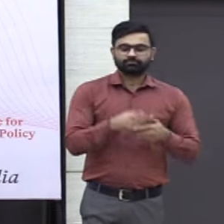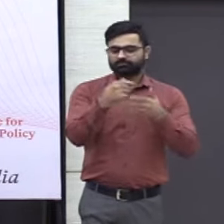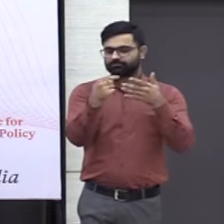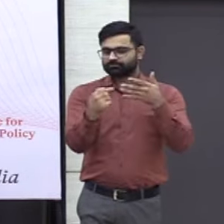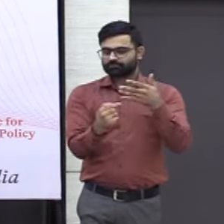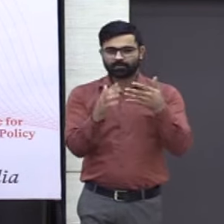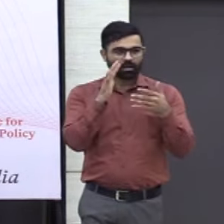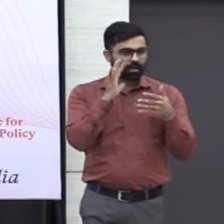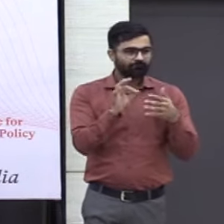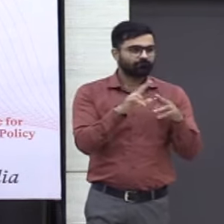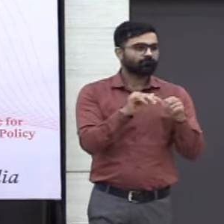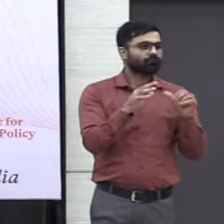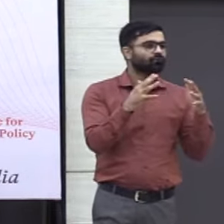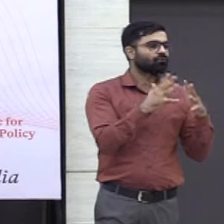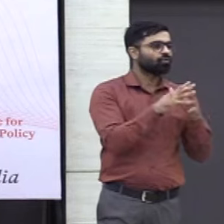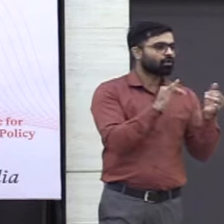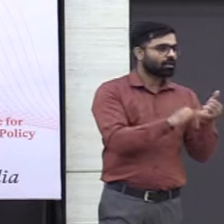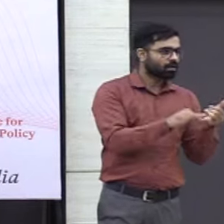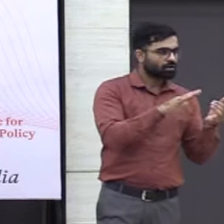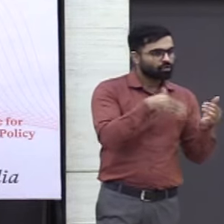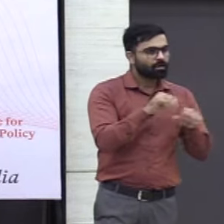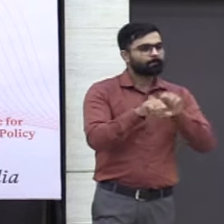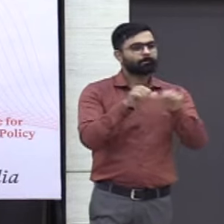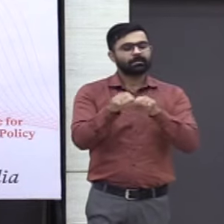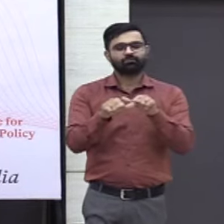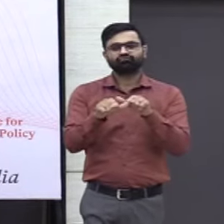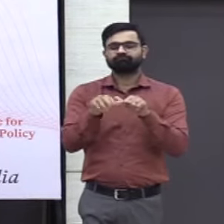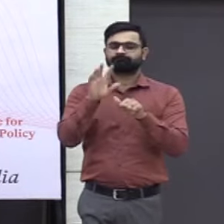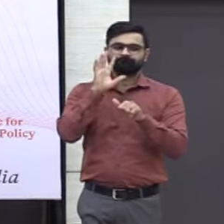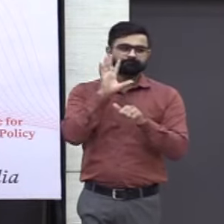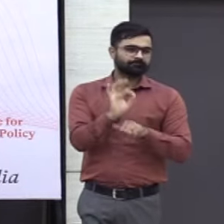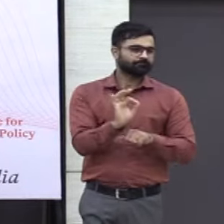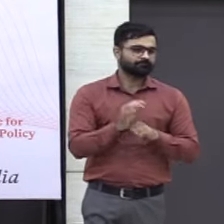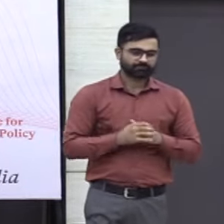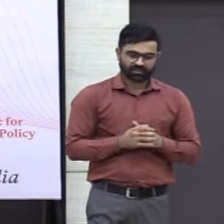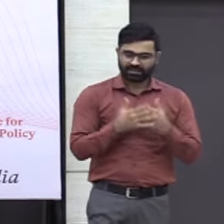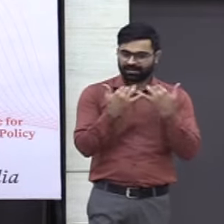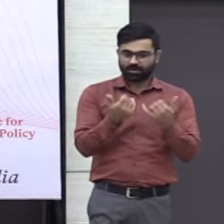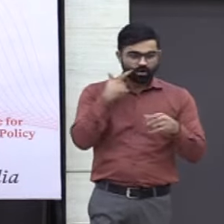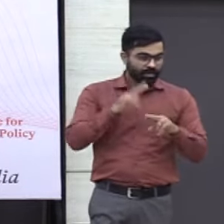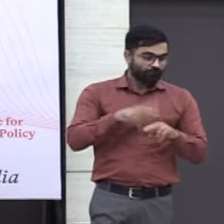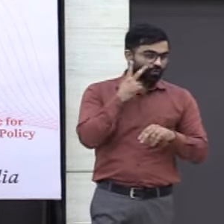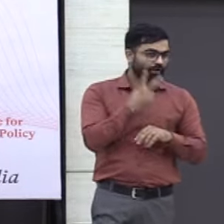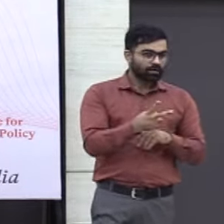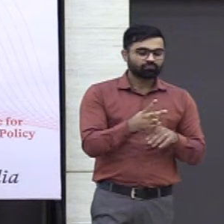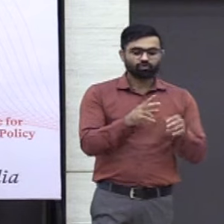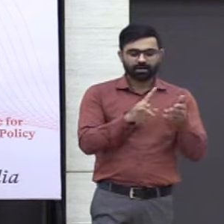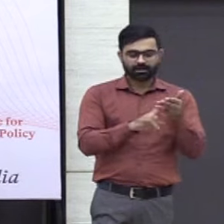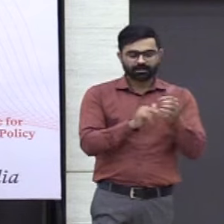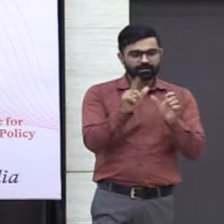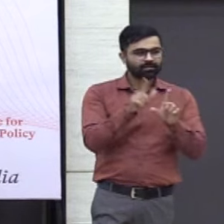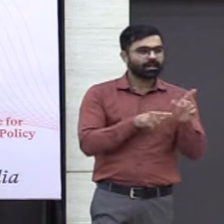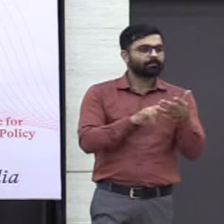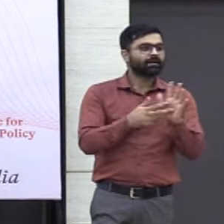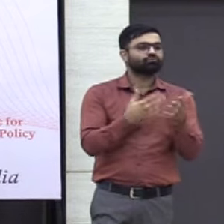some of the major flaws as far as procedure is concerned. Now, if you look at the Nyaya Samhita, that